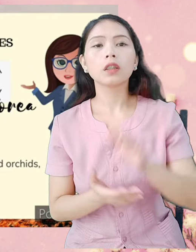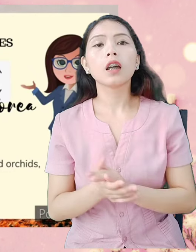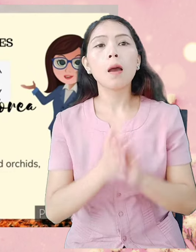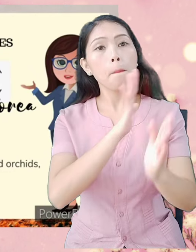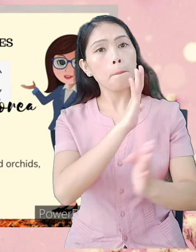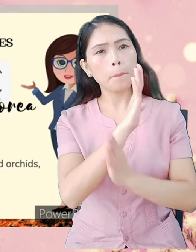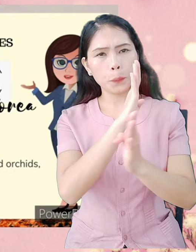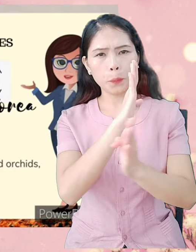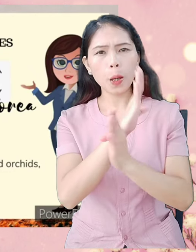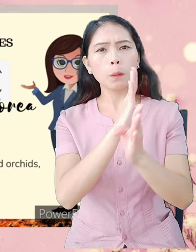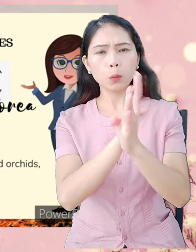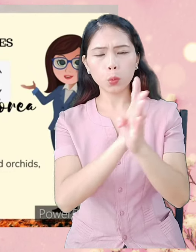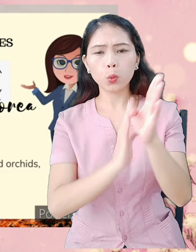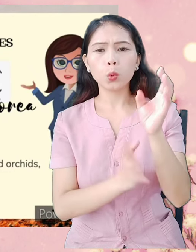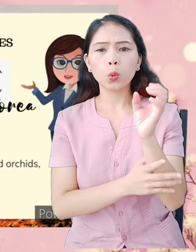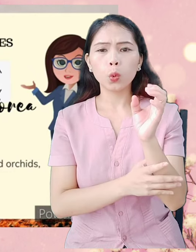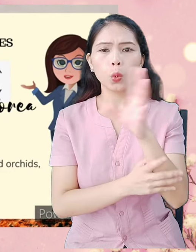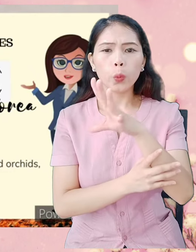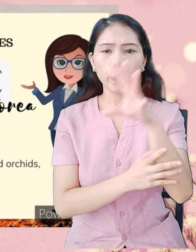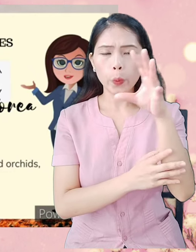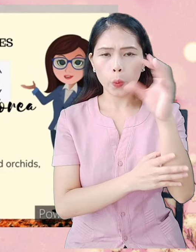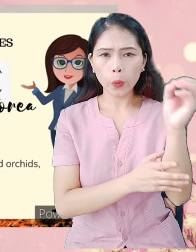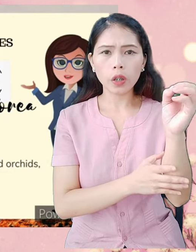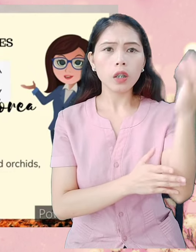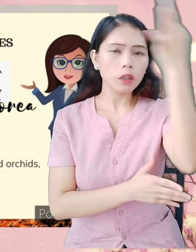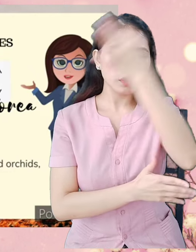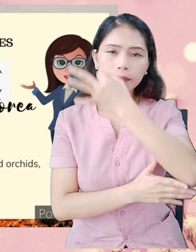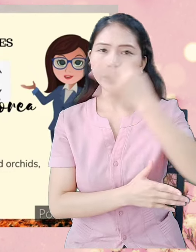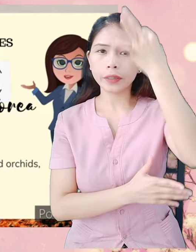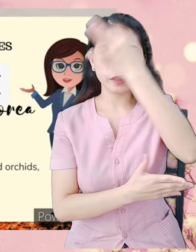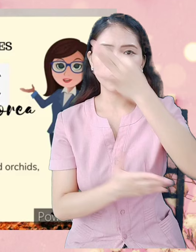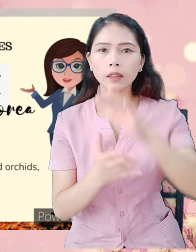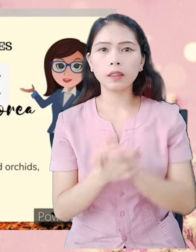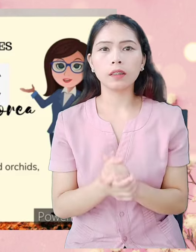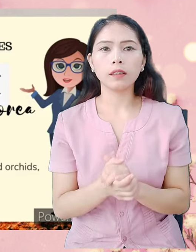bamboo, and portraits.